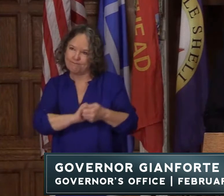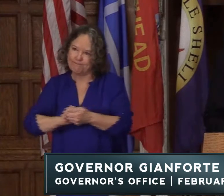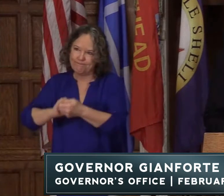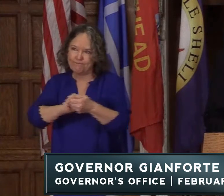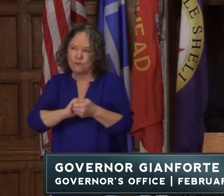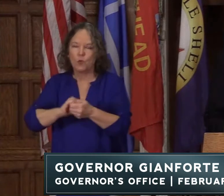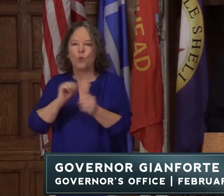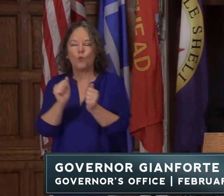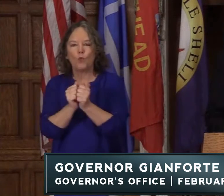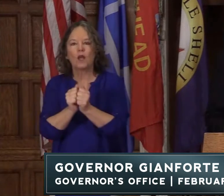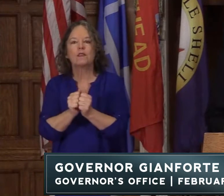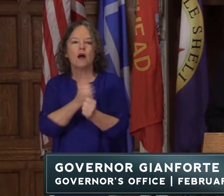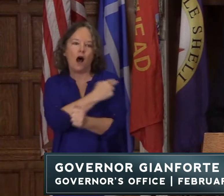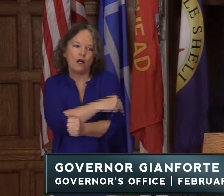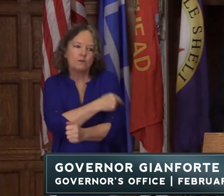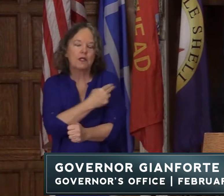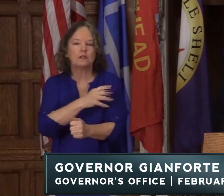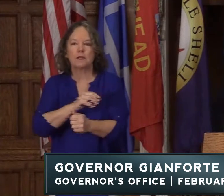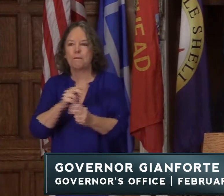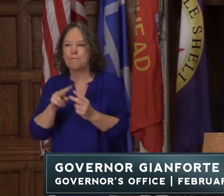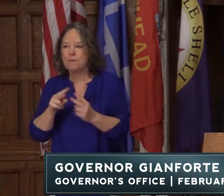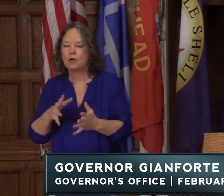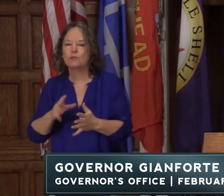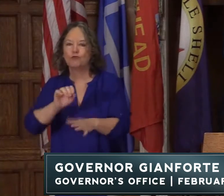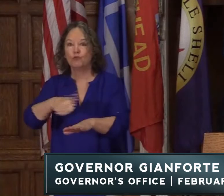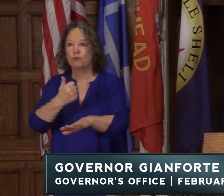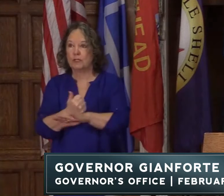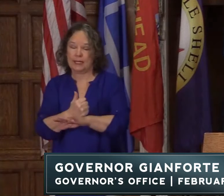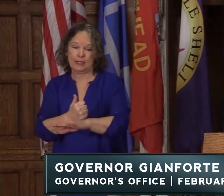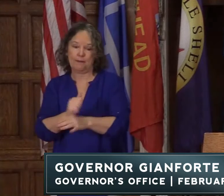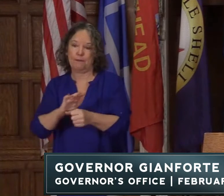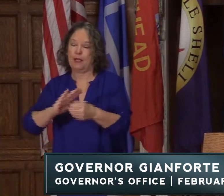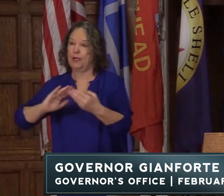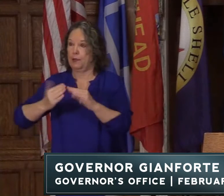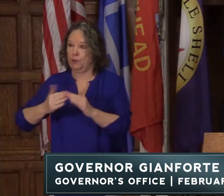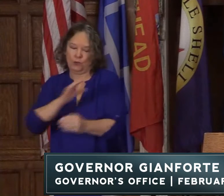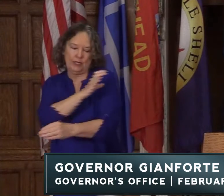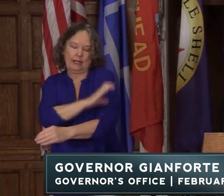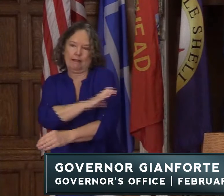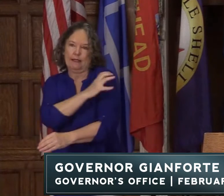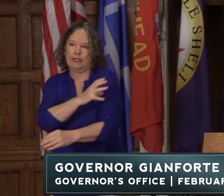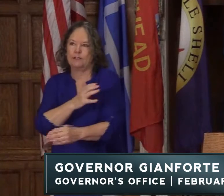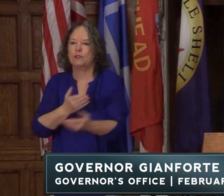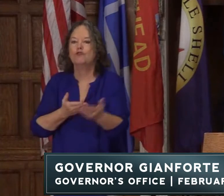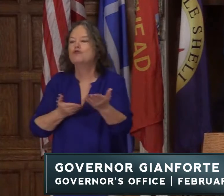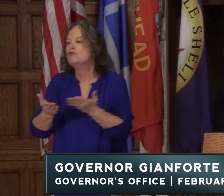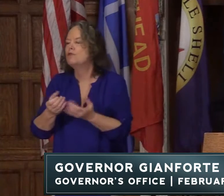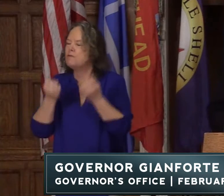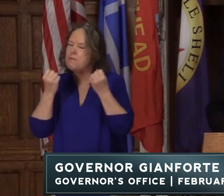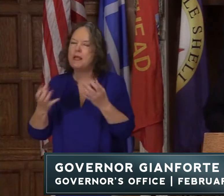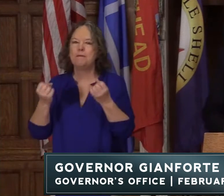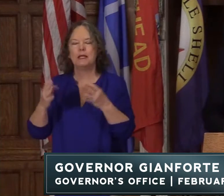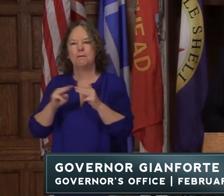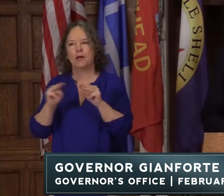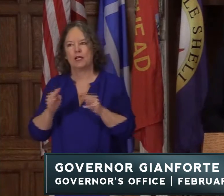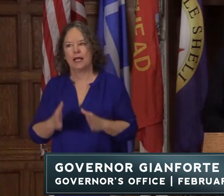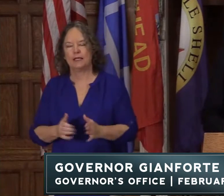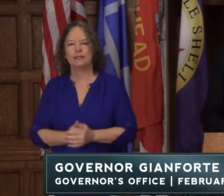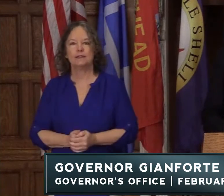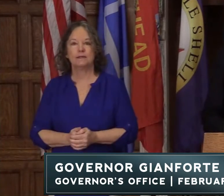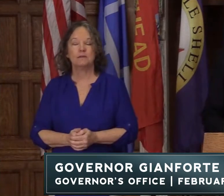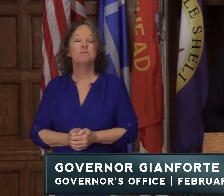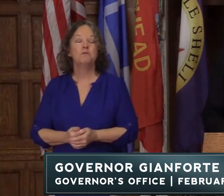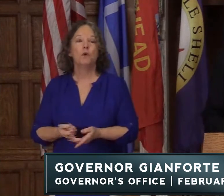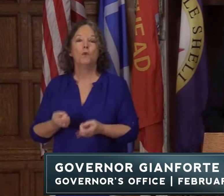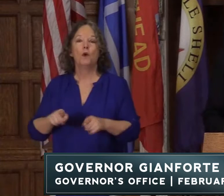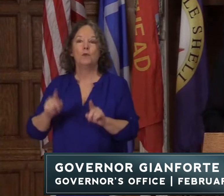and hospitals to help set up community clinics to serve as many Montanans as possible. As information becomes